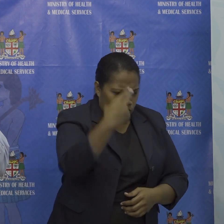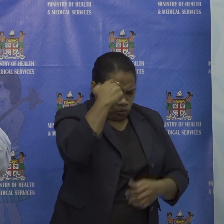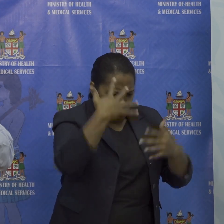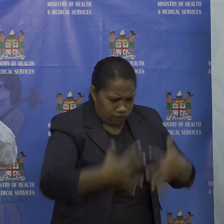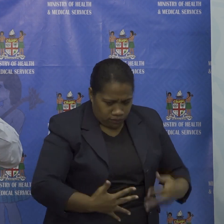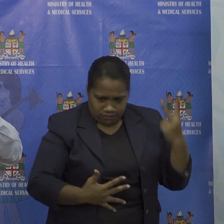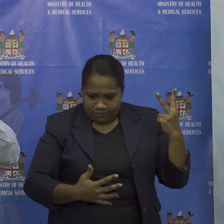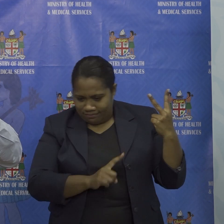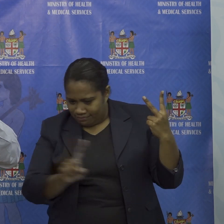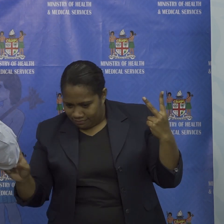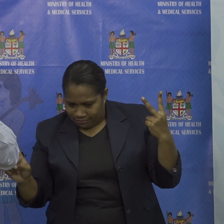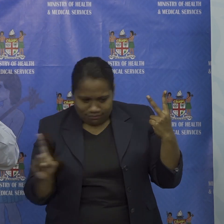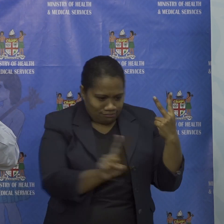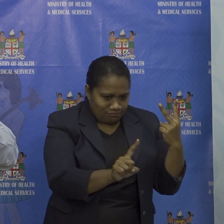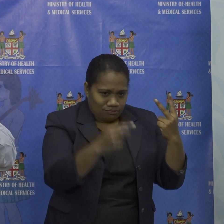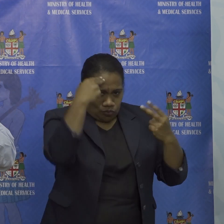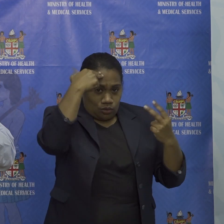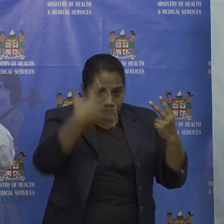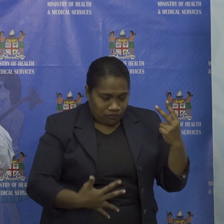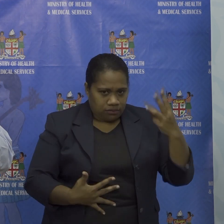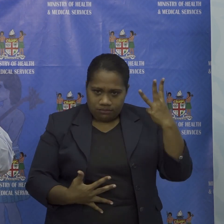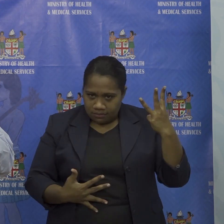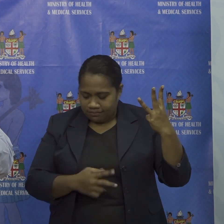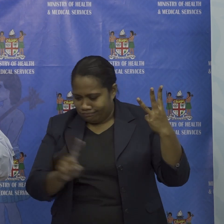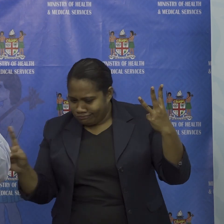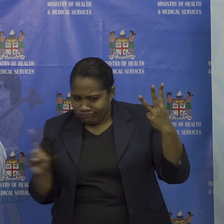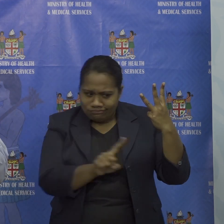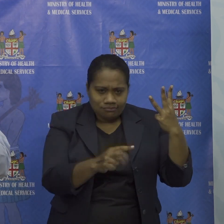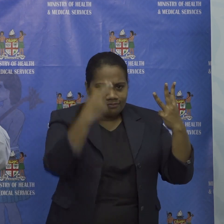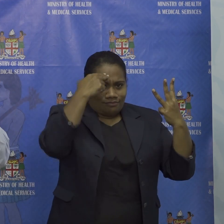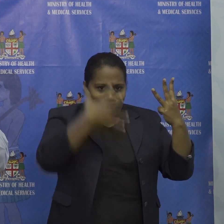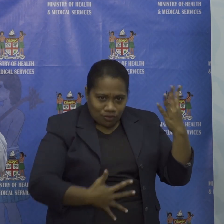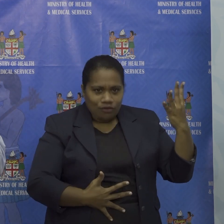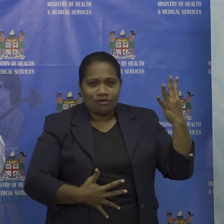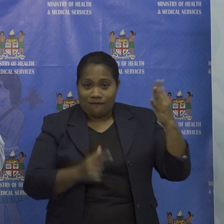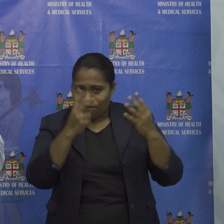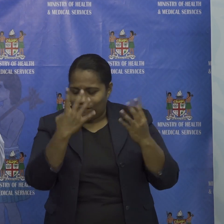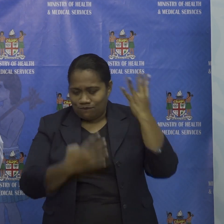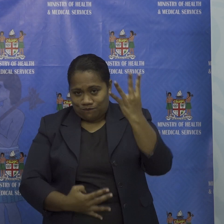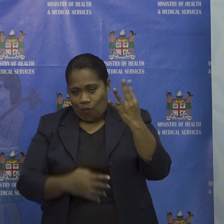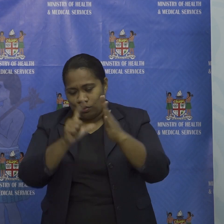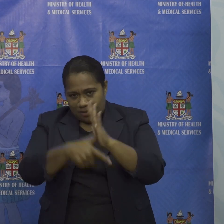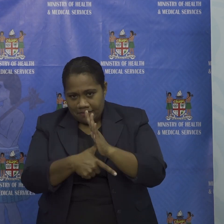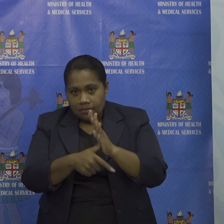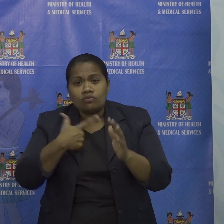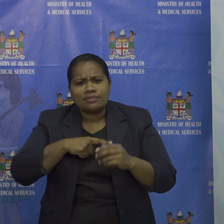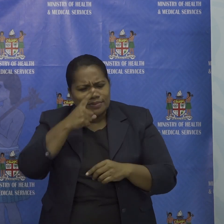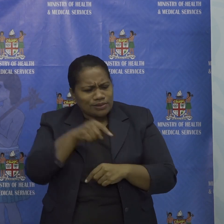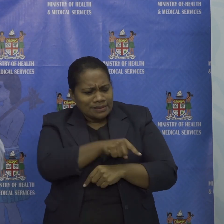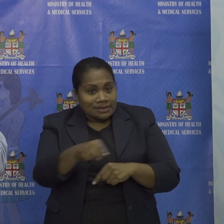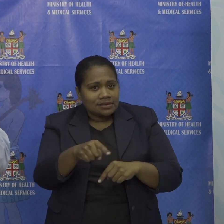we are looking, because a lot of the funeral movers were within that area.